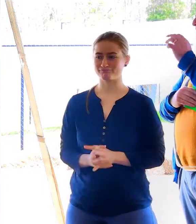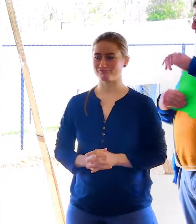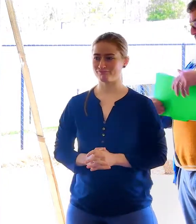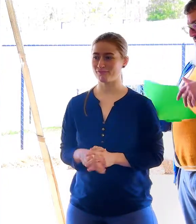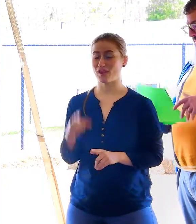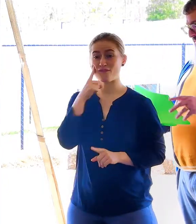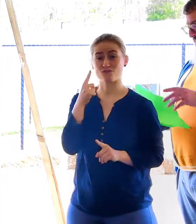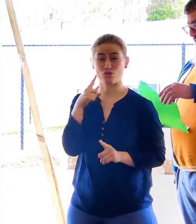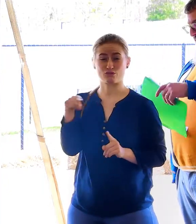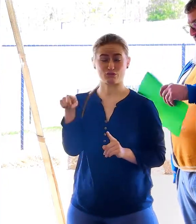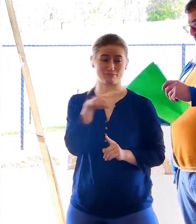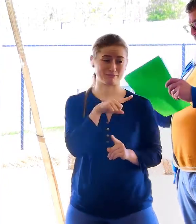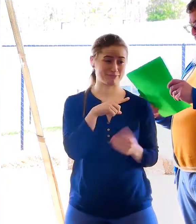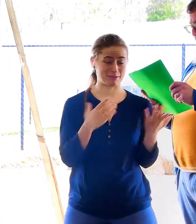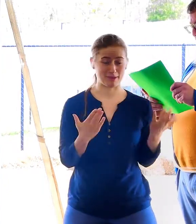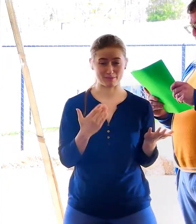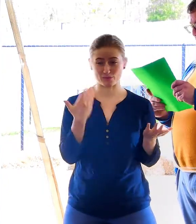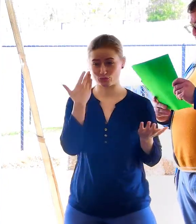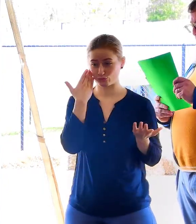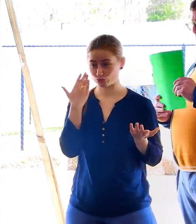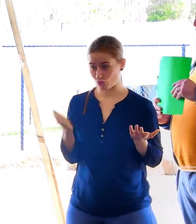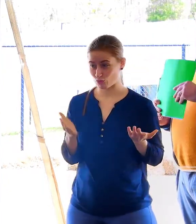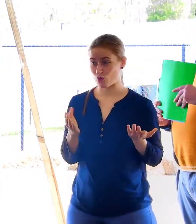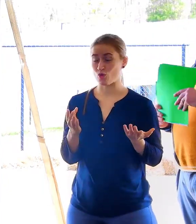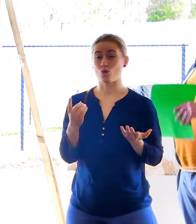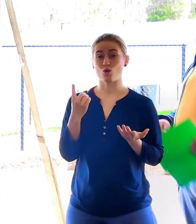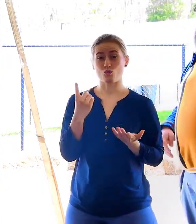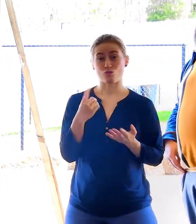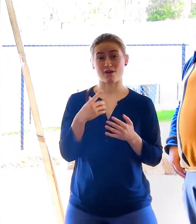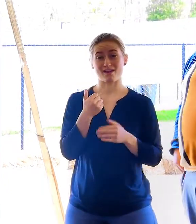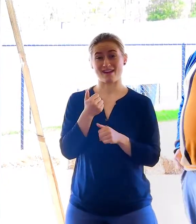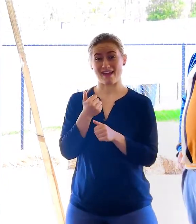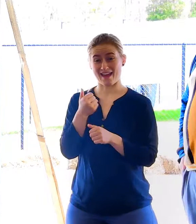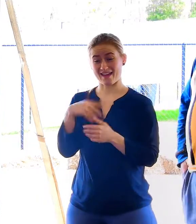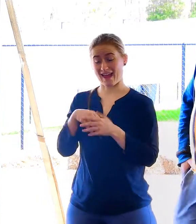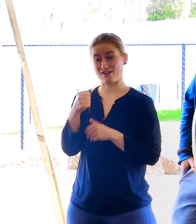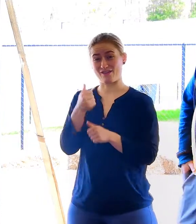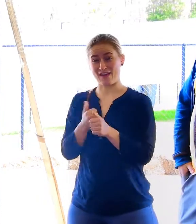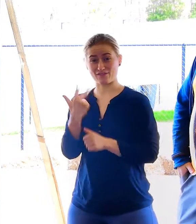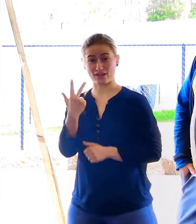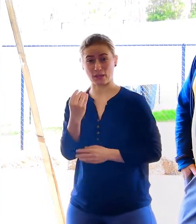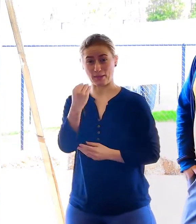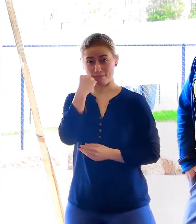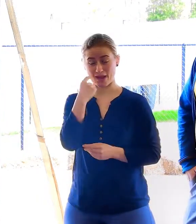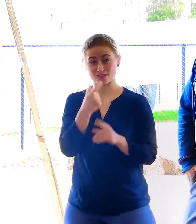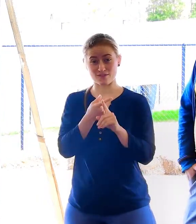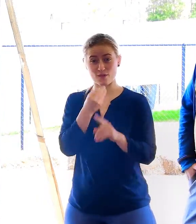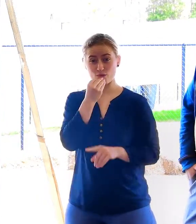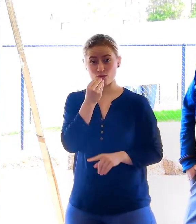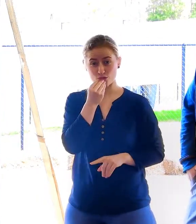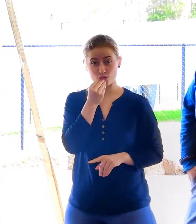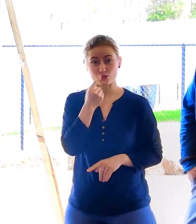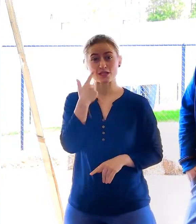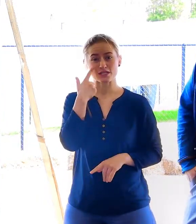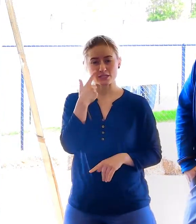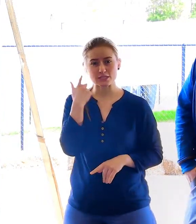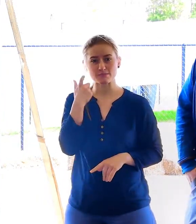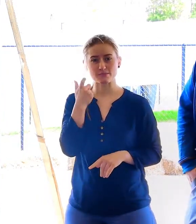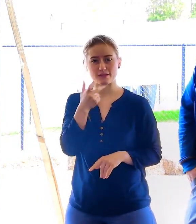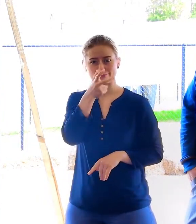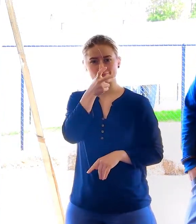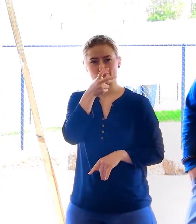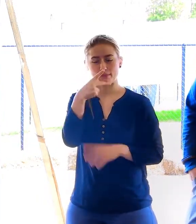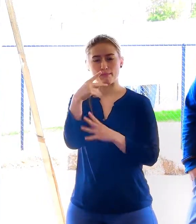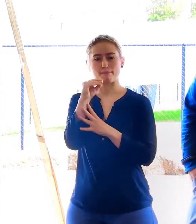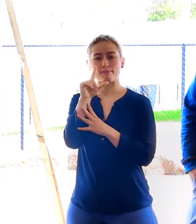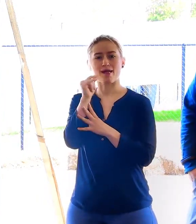And for those of you who may not know, 1 of every 3 bites that we take into our food is because of a pollinator. So we need